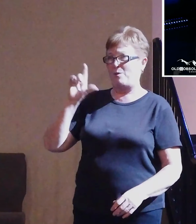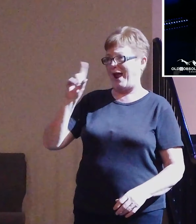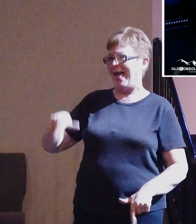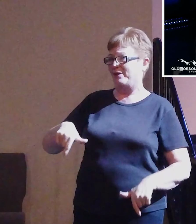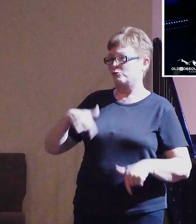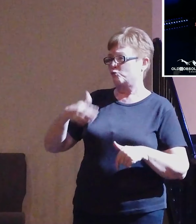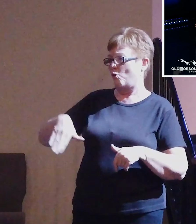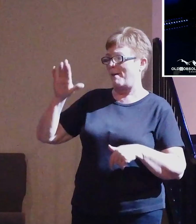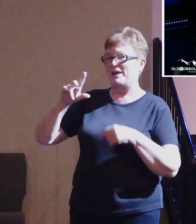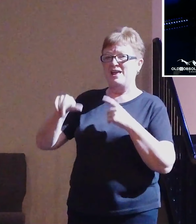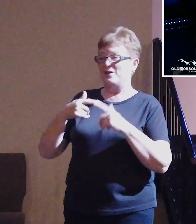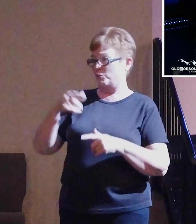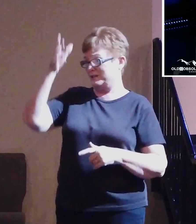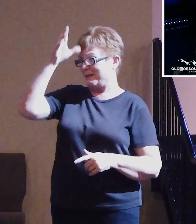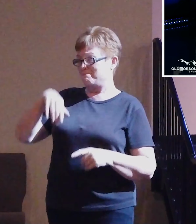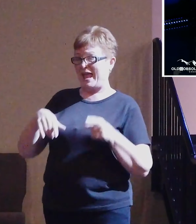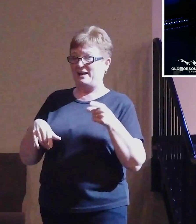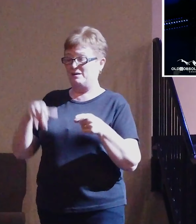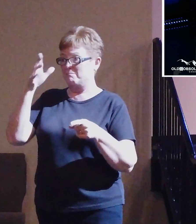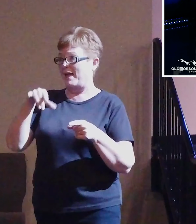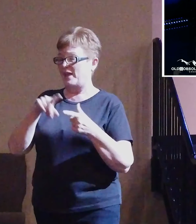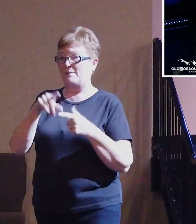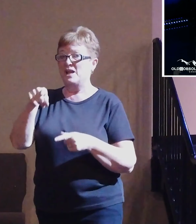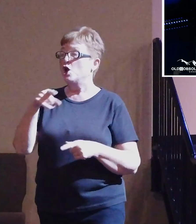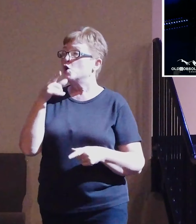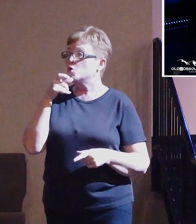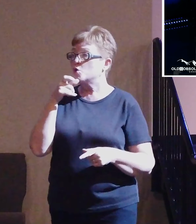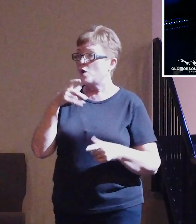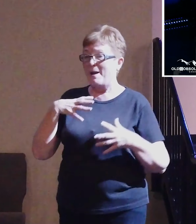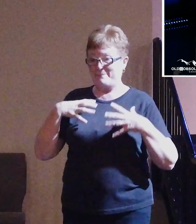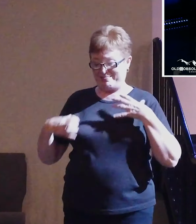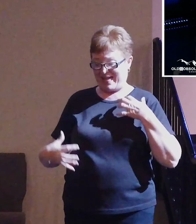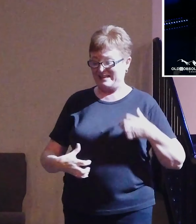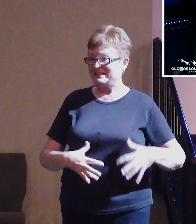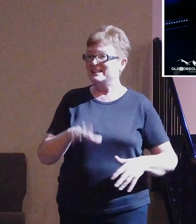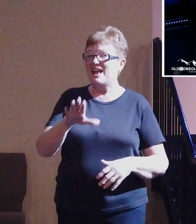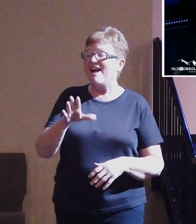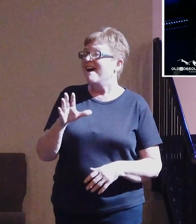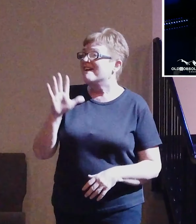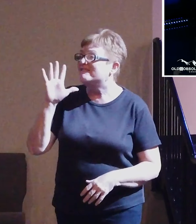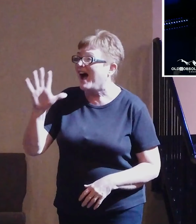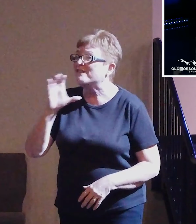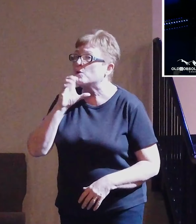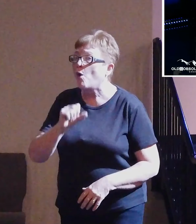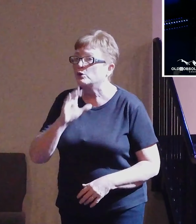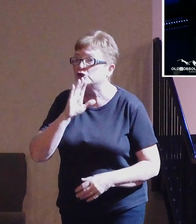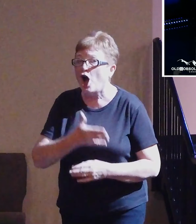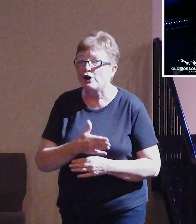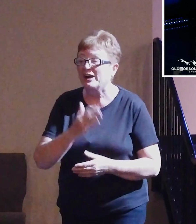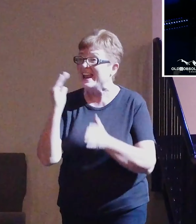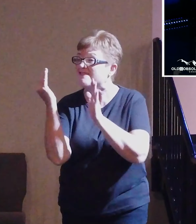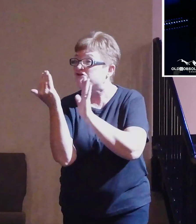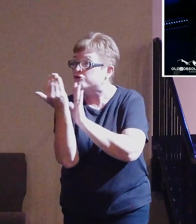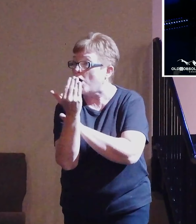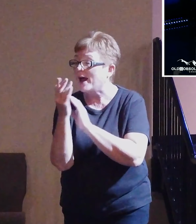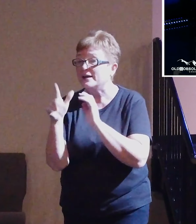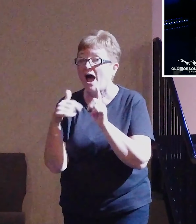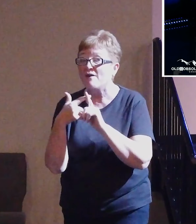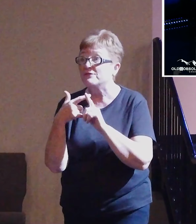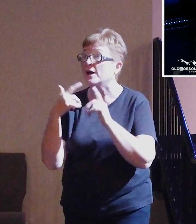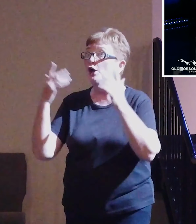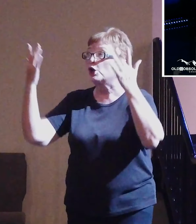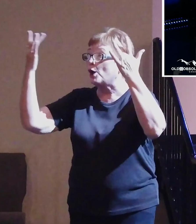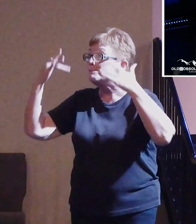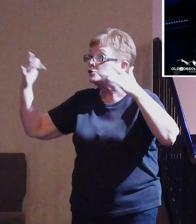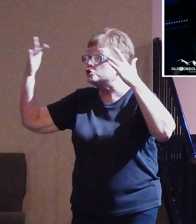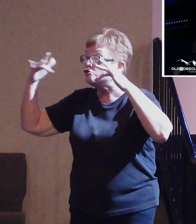unbelievably repulsive, who molests his five-year-old daughter in front of his computer camera,